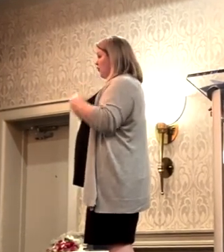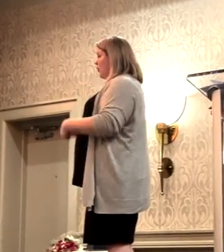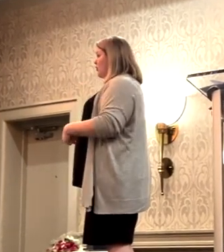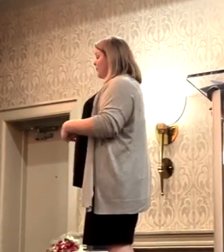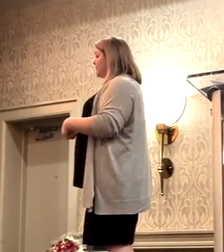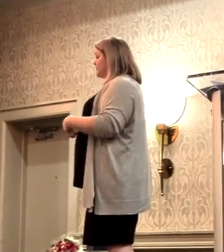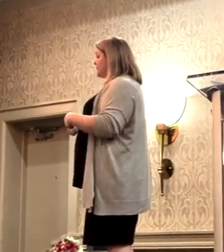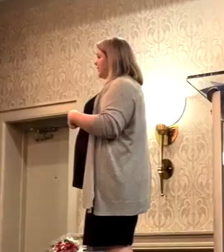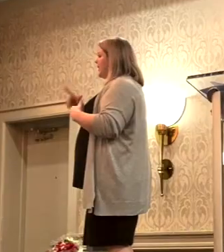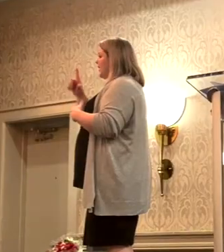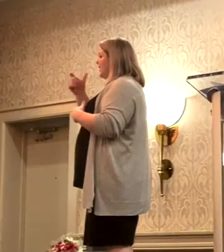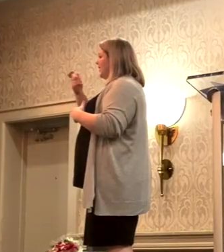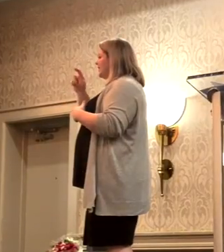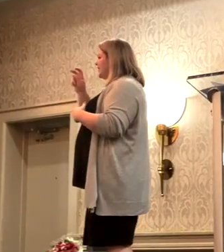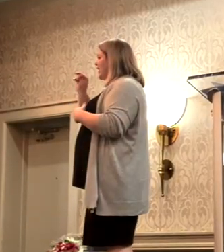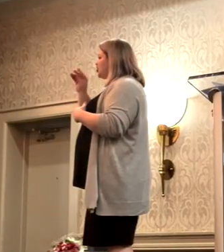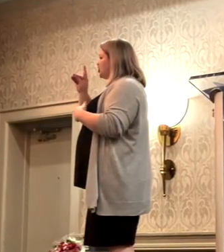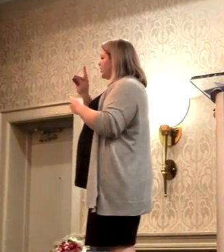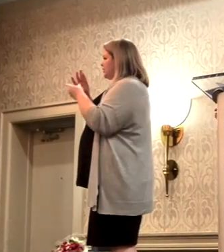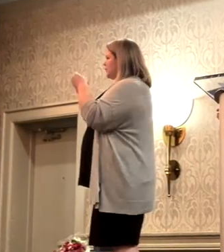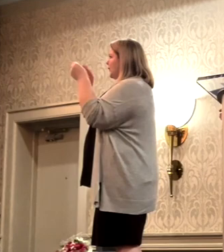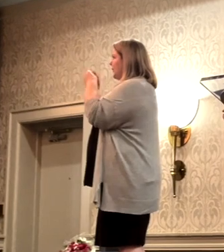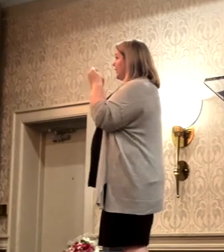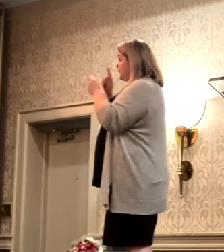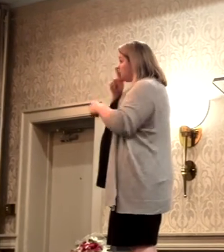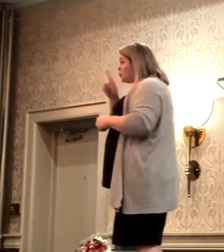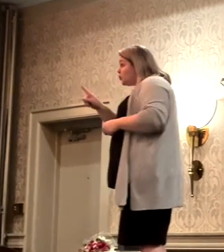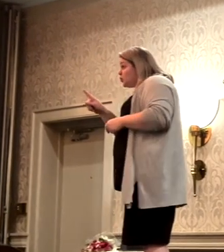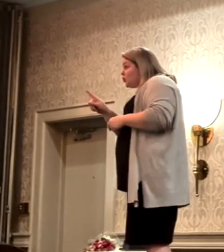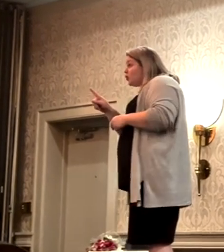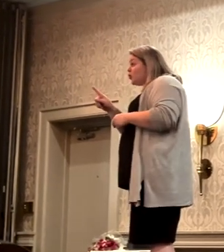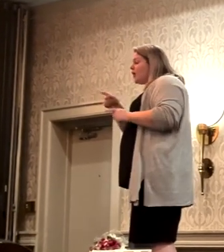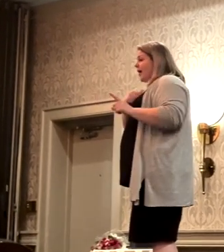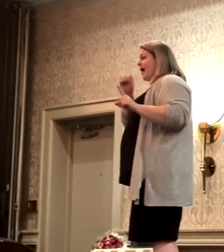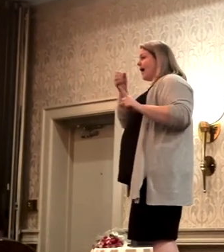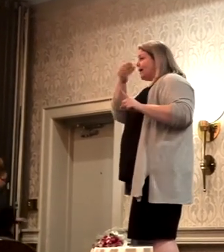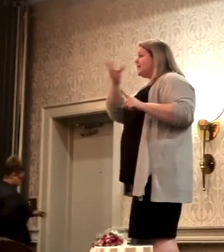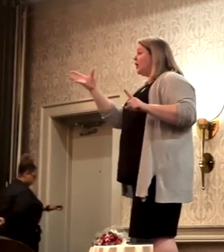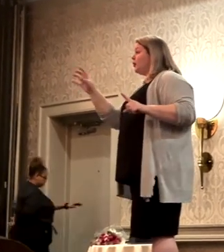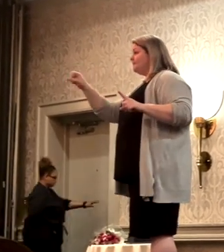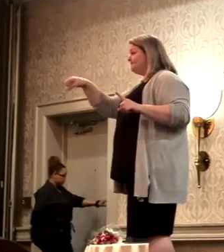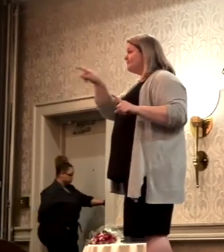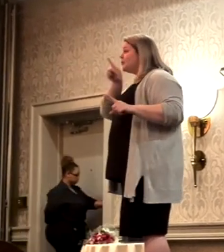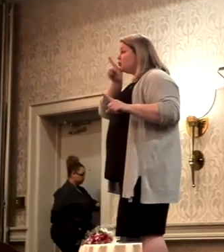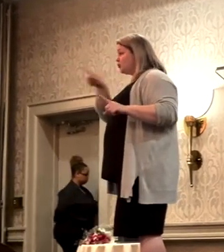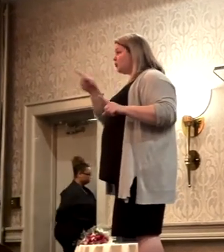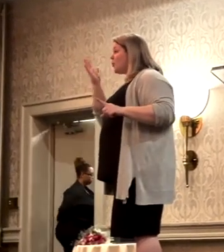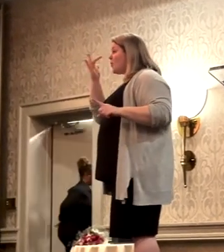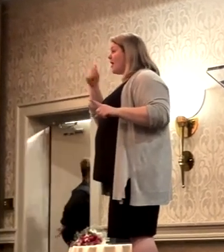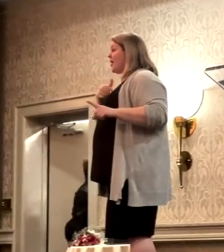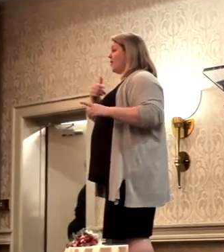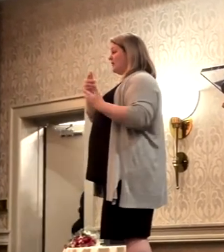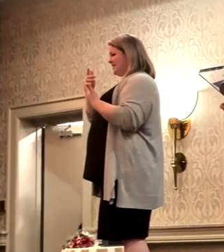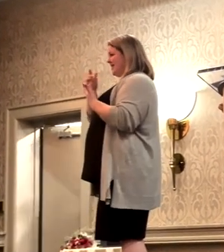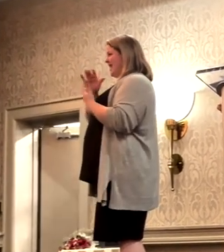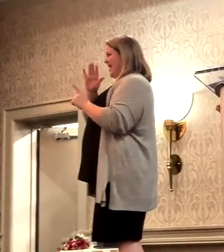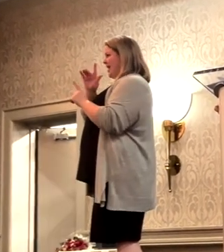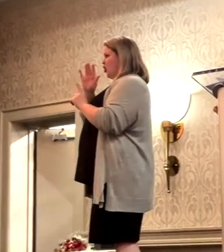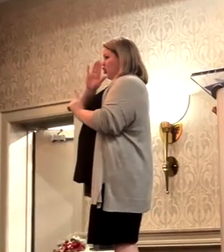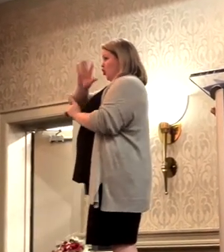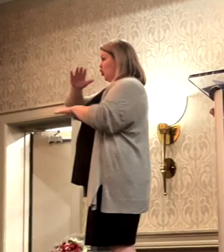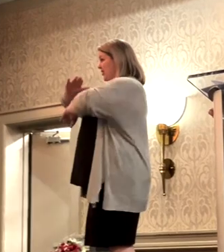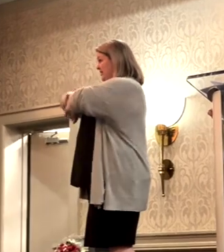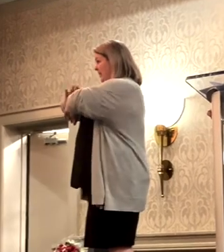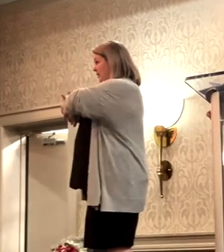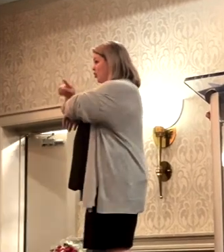true, I can tell you it is, because I was at the table the year Judge Vogel arranged a summer internship